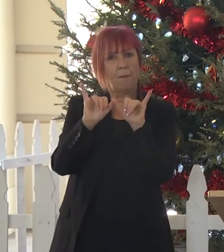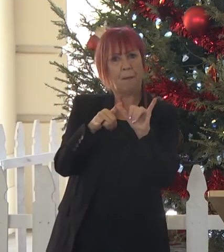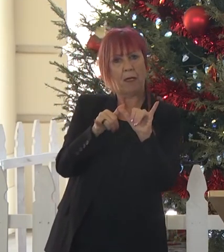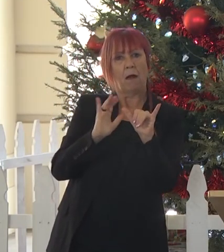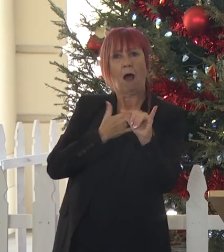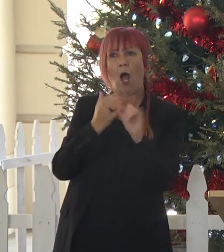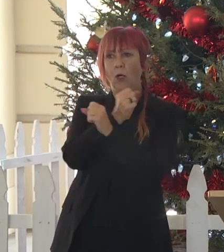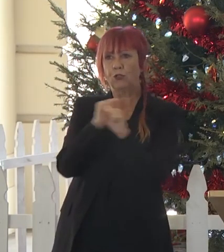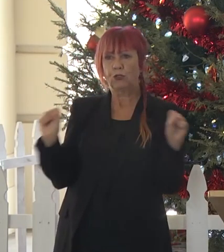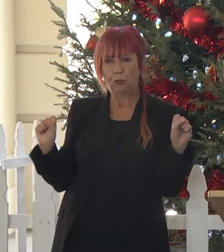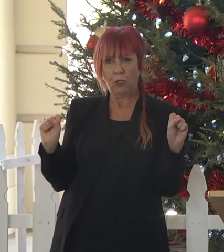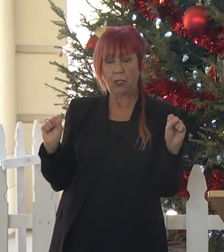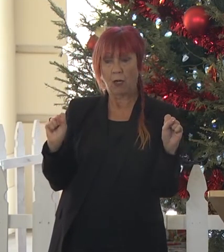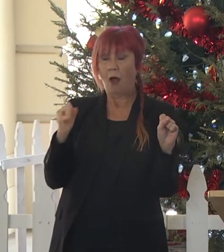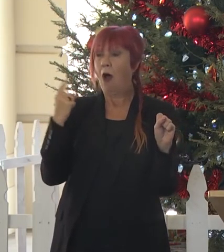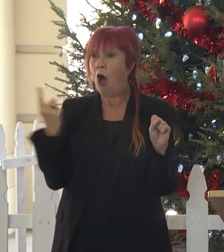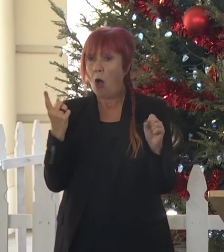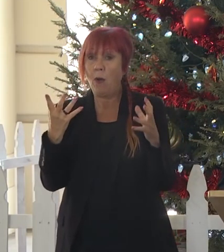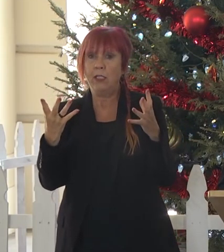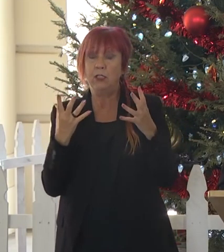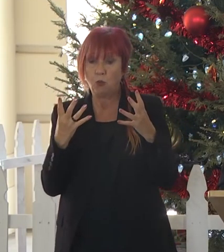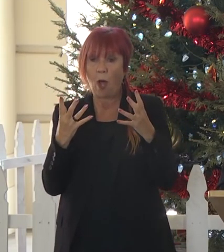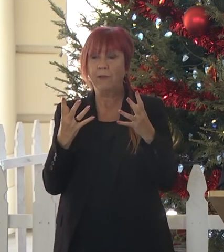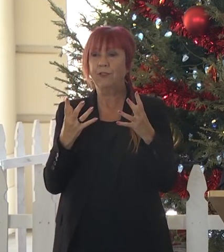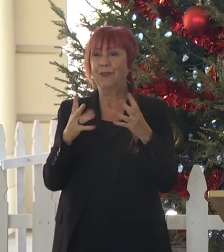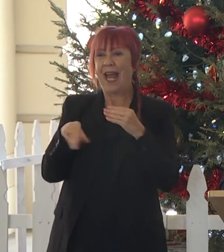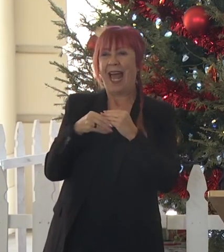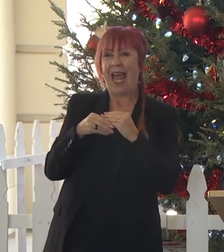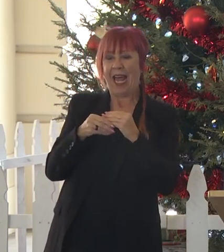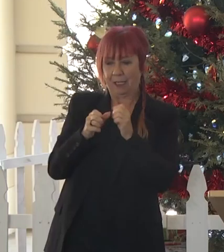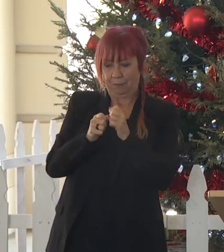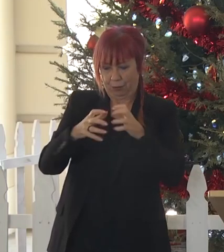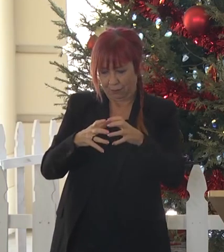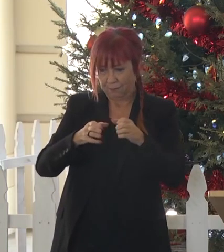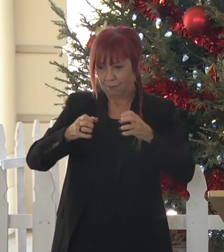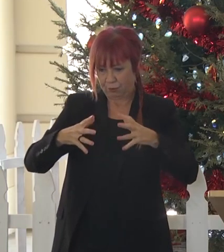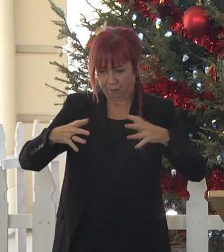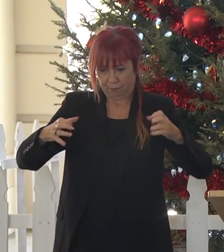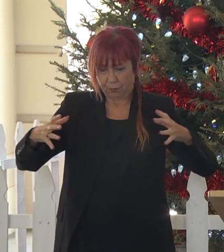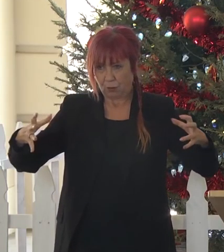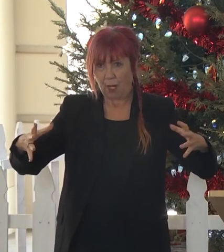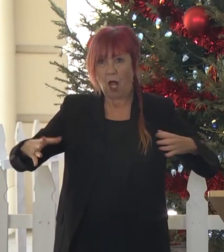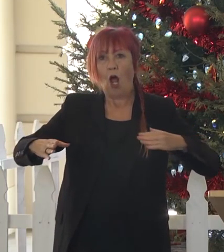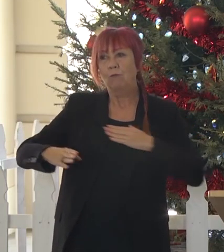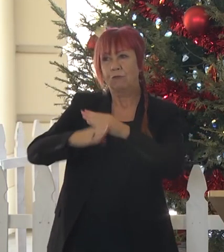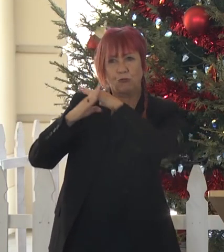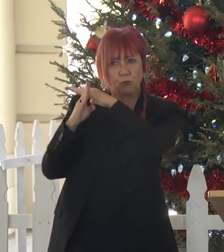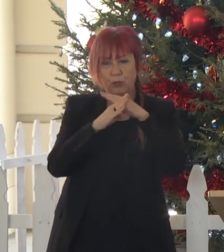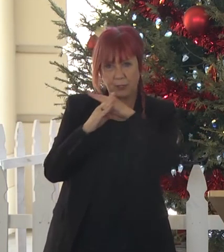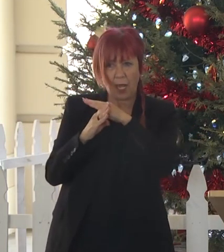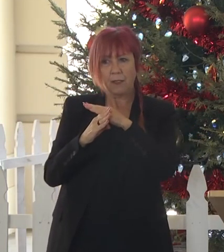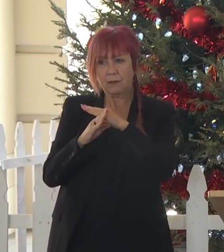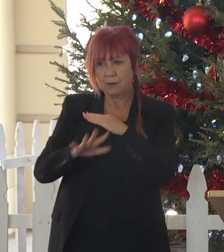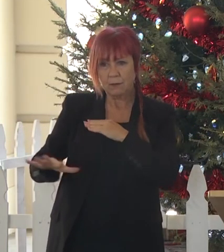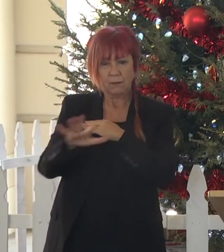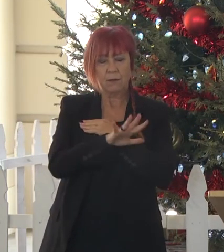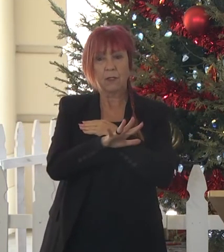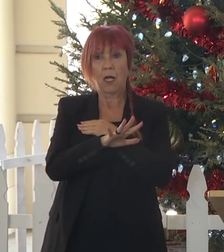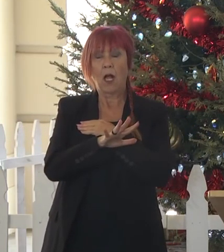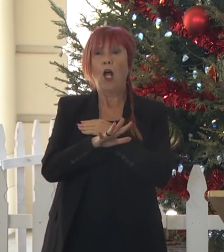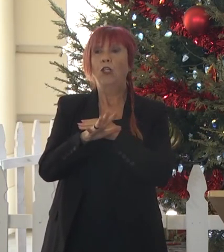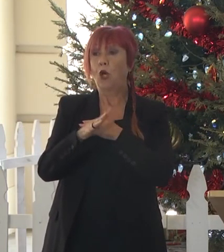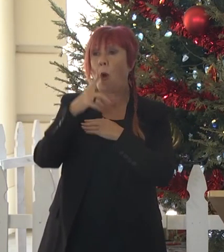security, always interested in adding these concentric circles so that we can protect our parade goers and our fans as well. In that effort,